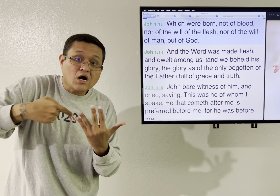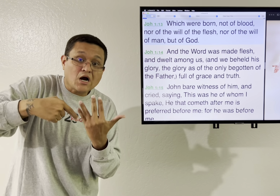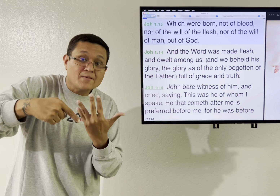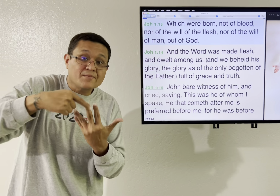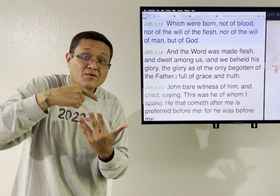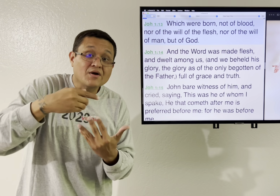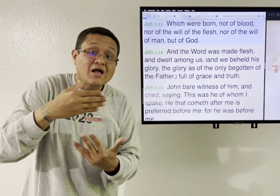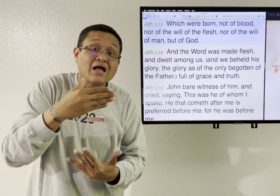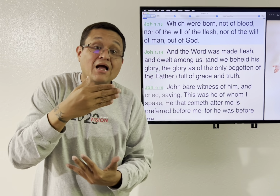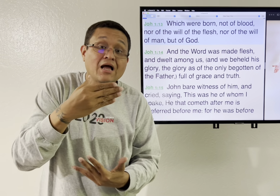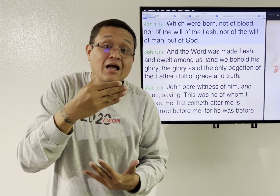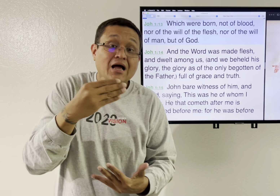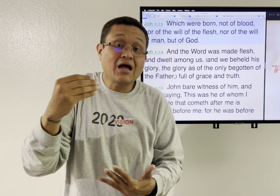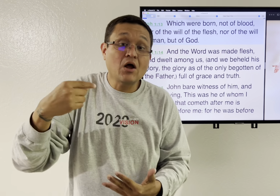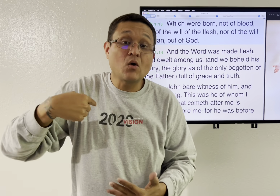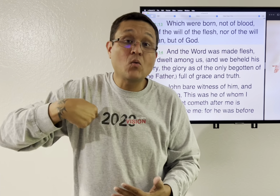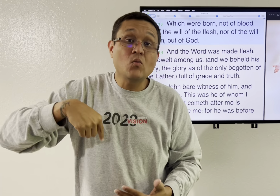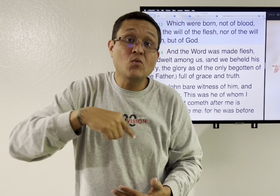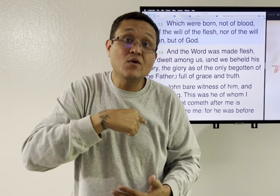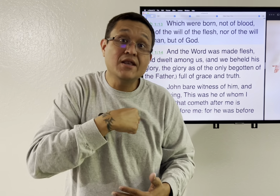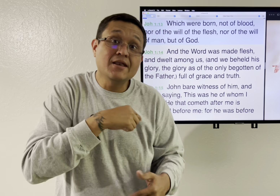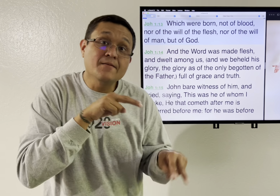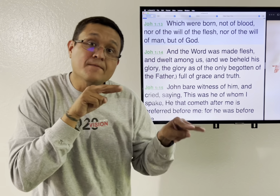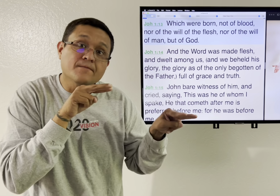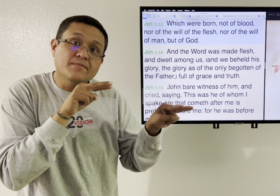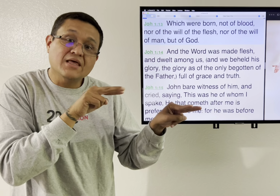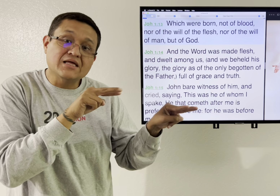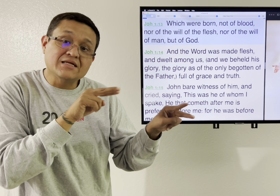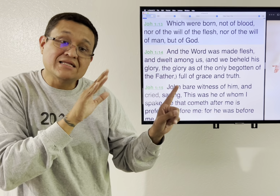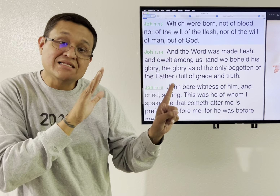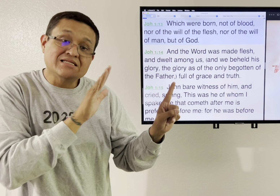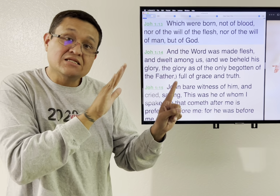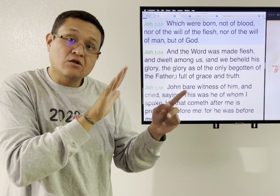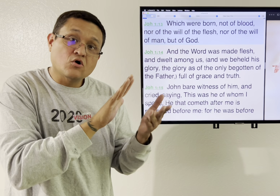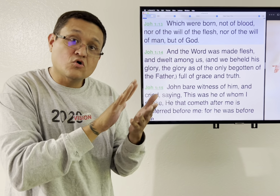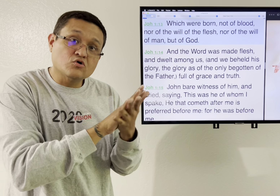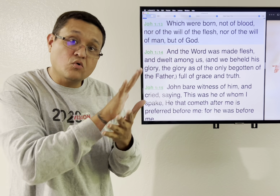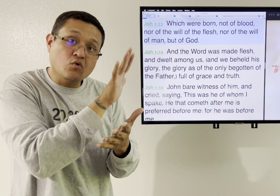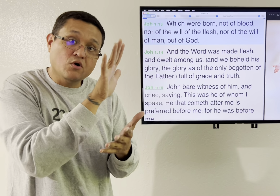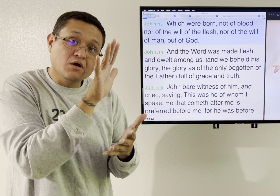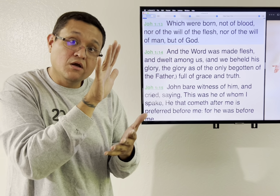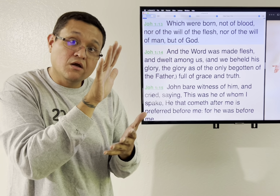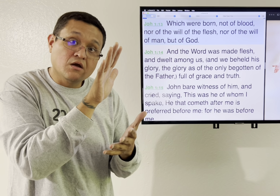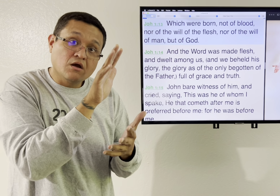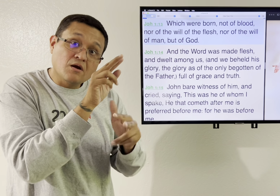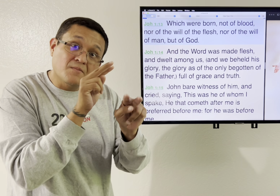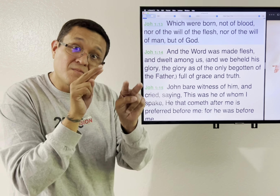He was in the world. He dwelt among us. And we beheld His glory.